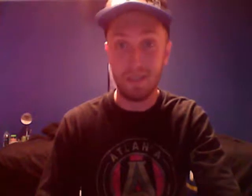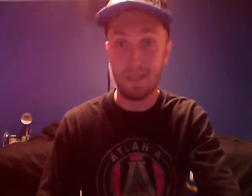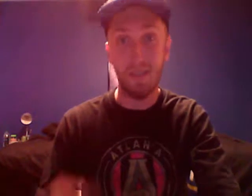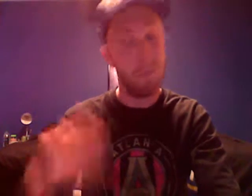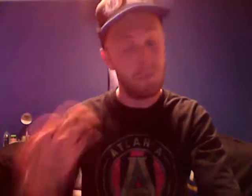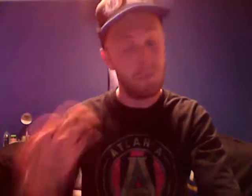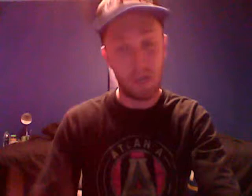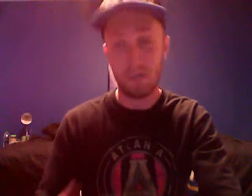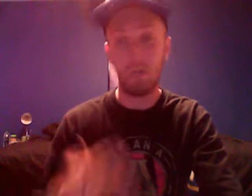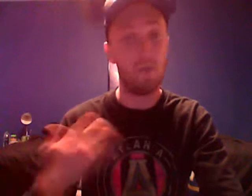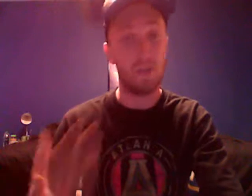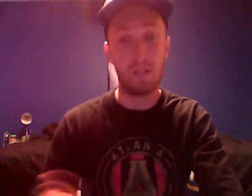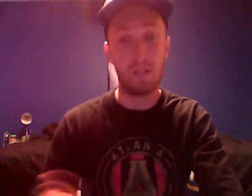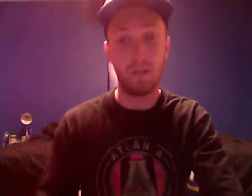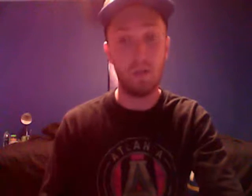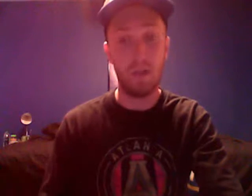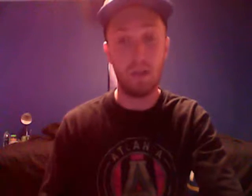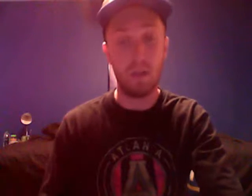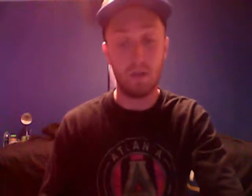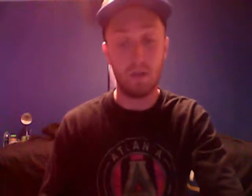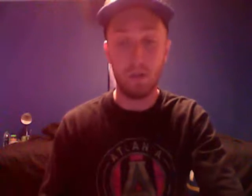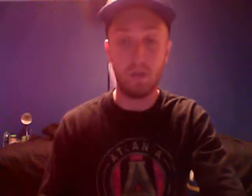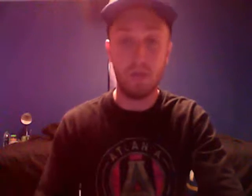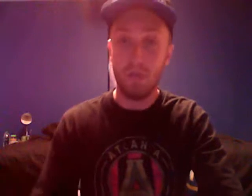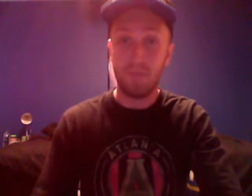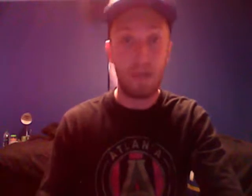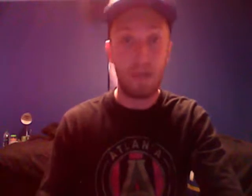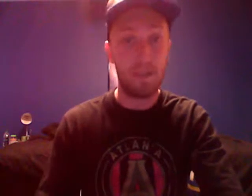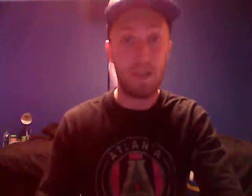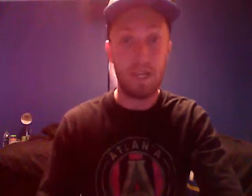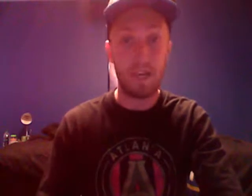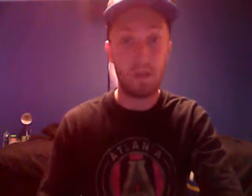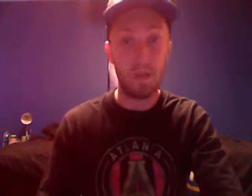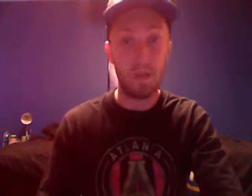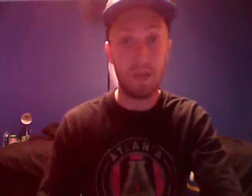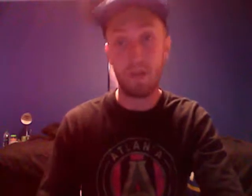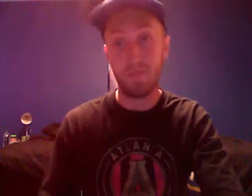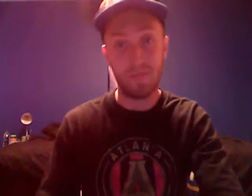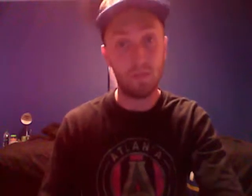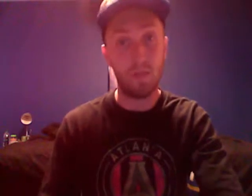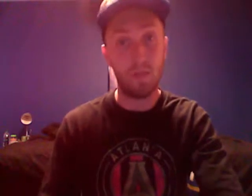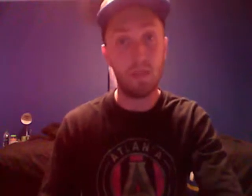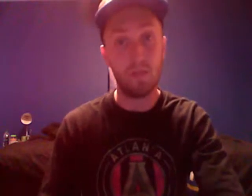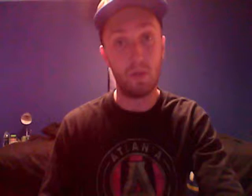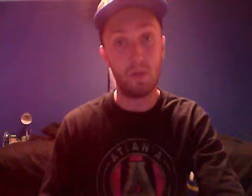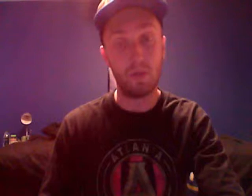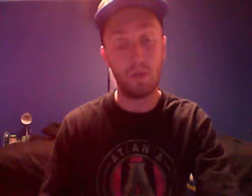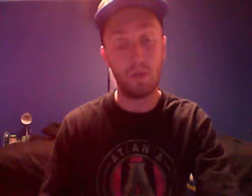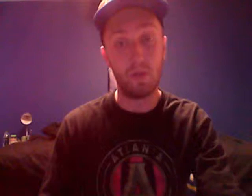lazy, constantly moving, constantly doing anything he could, so I'd say he had a good game, and I'm disappointed that he's one of the ones to come off